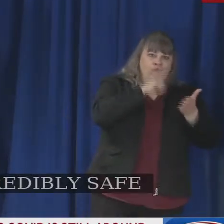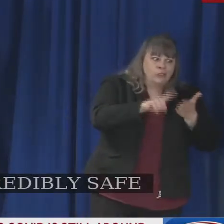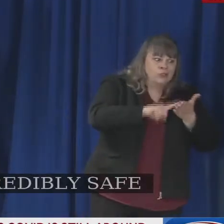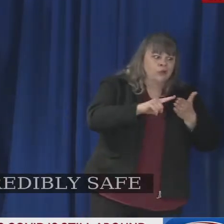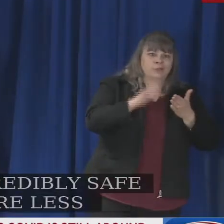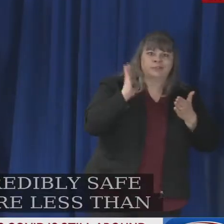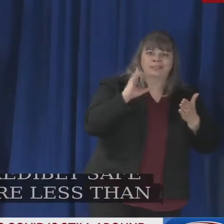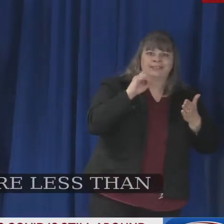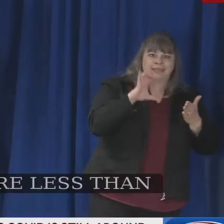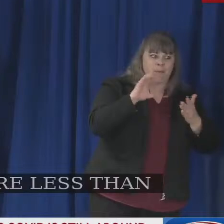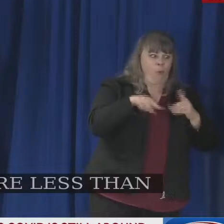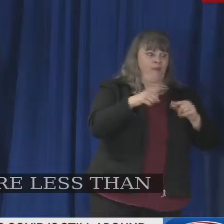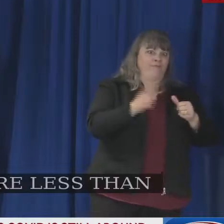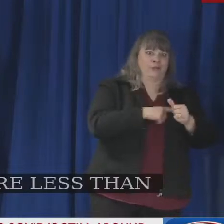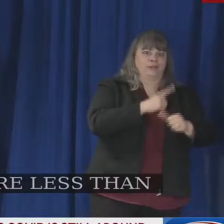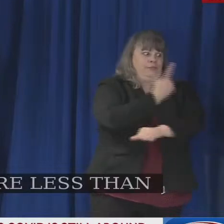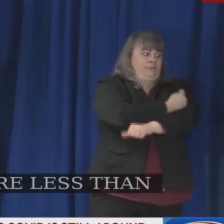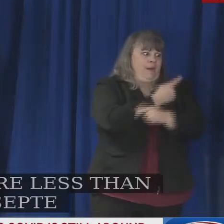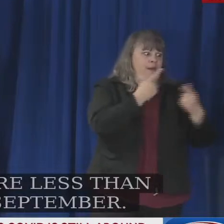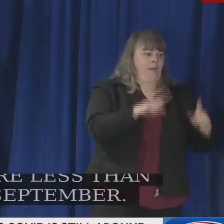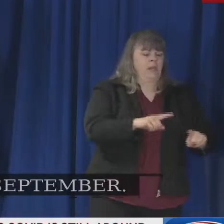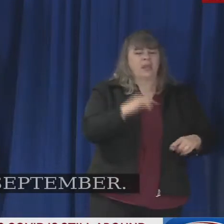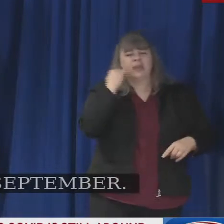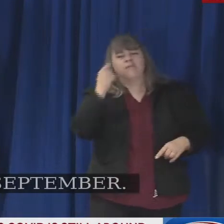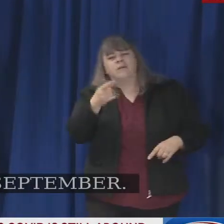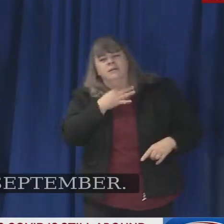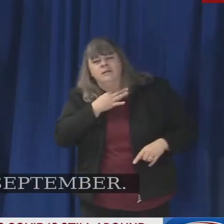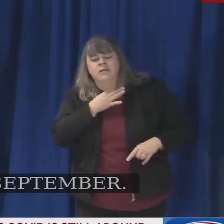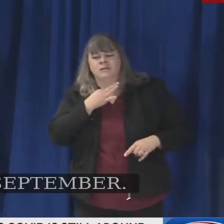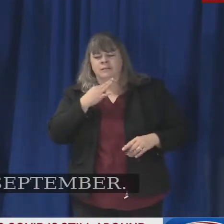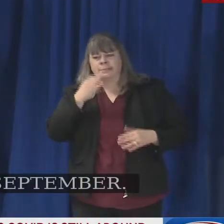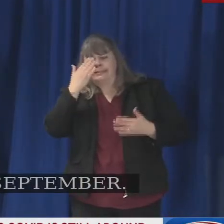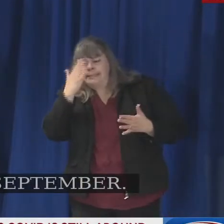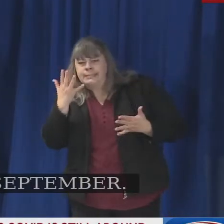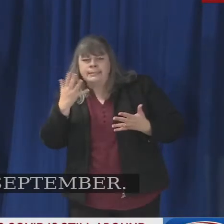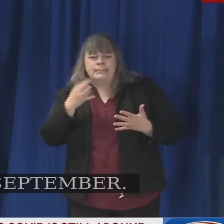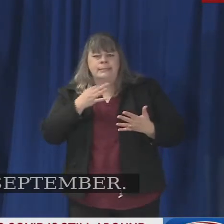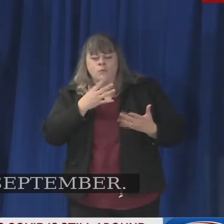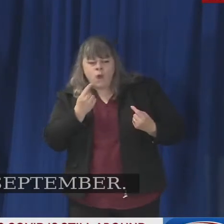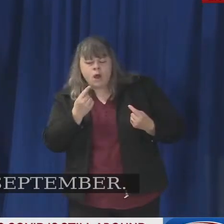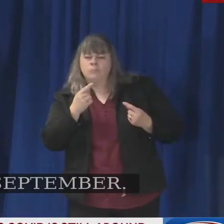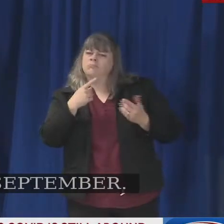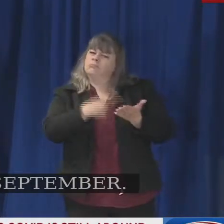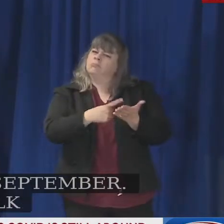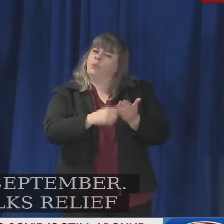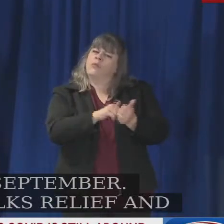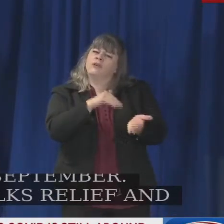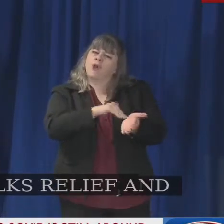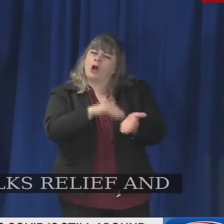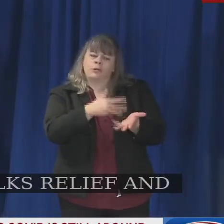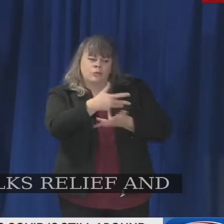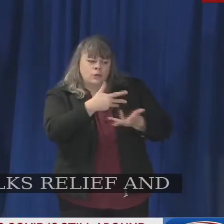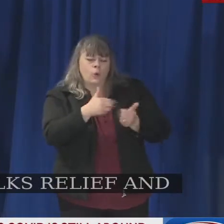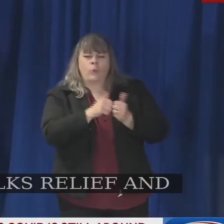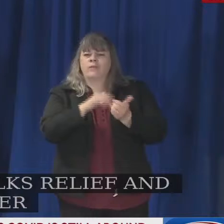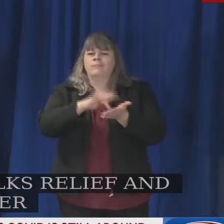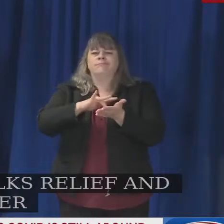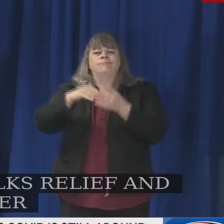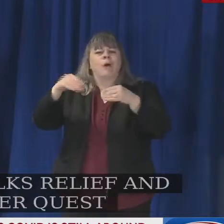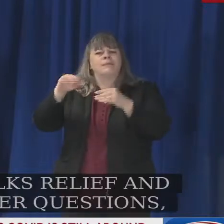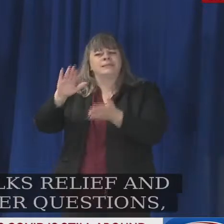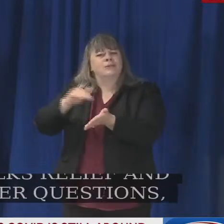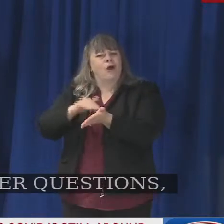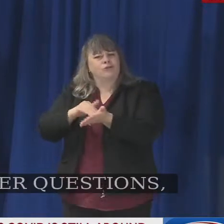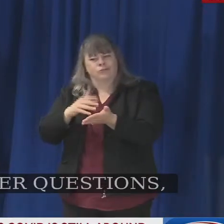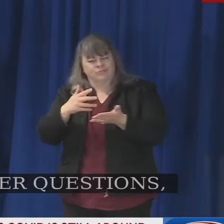some relief. And if they have any further questions, talk to your doctor, talk to your pharmacist, you know, understand what those are. So I just think we've been very strong with the message and that